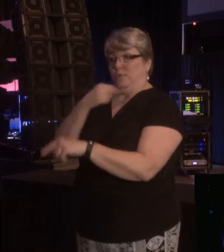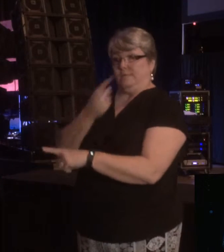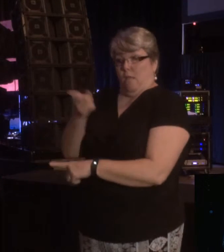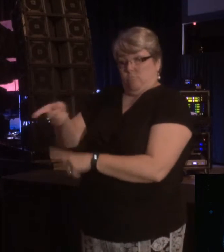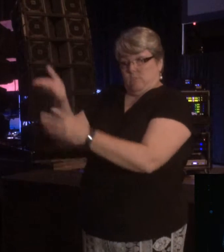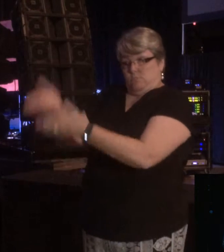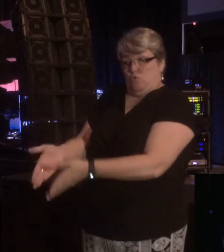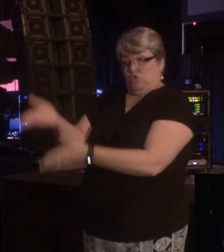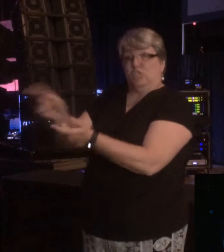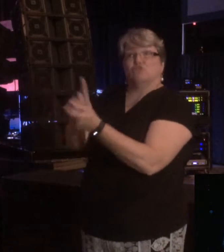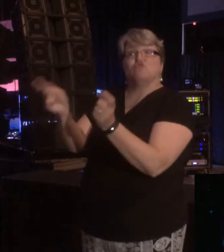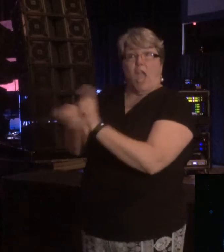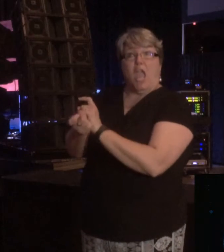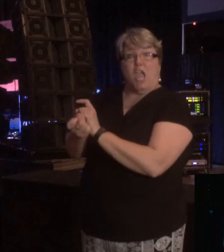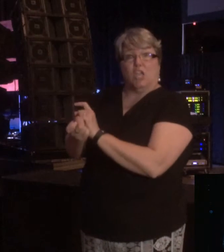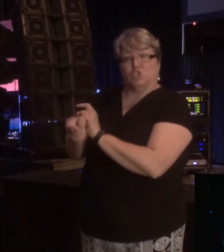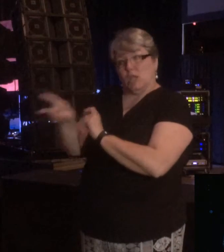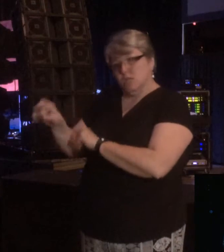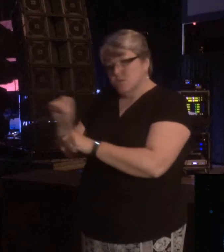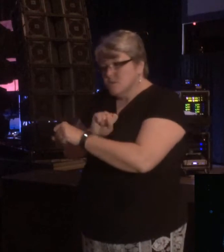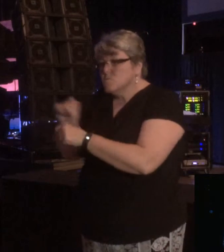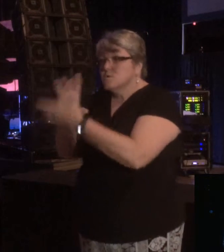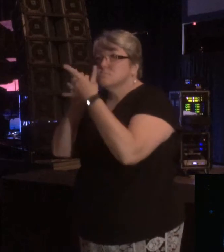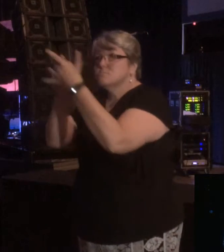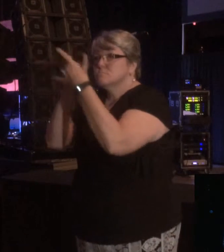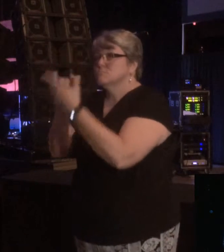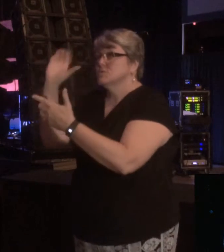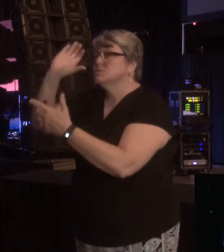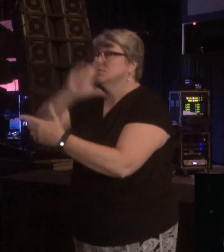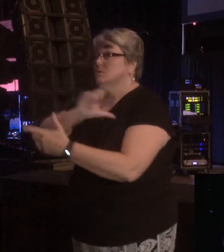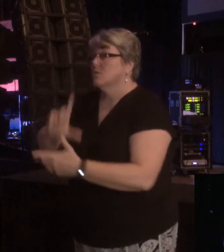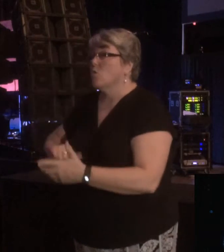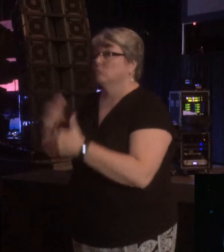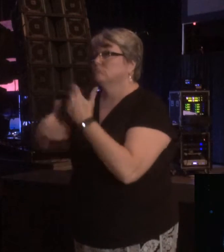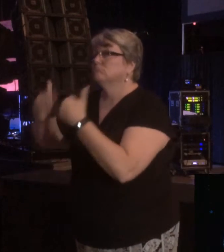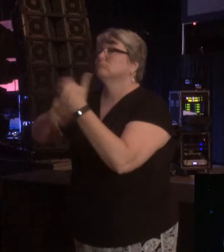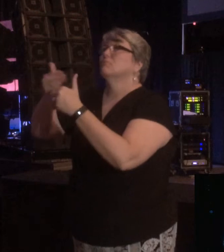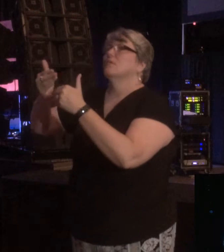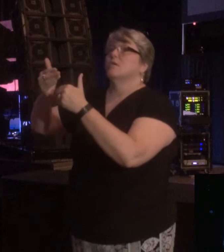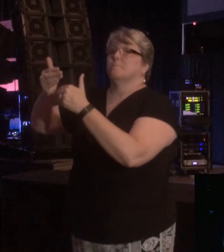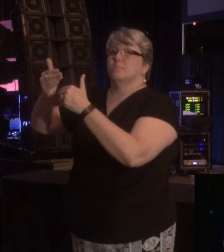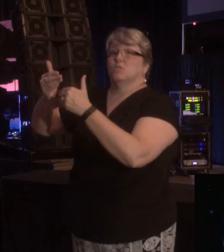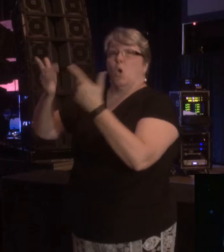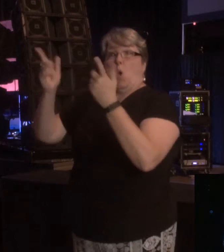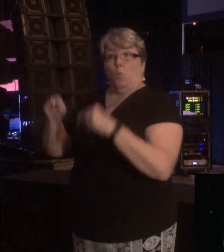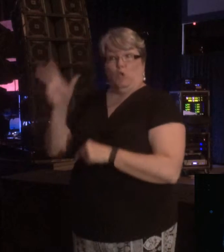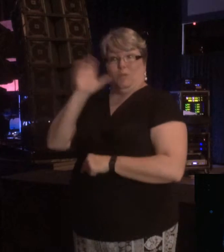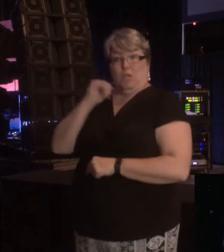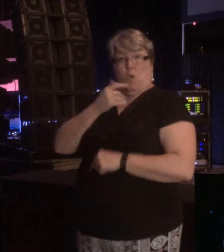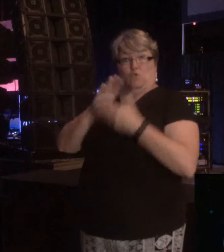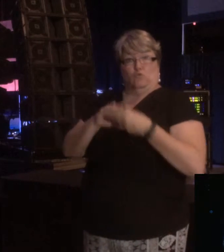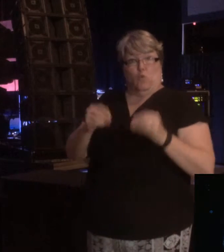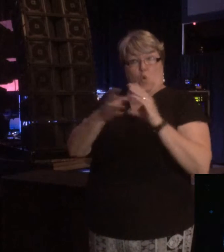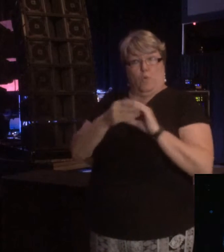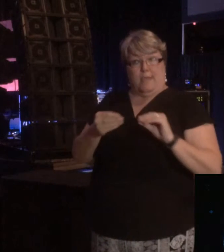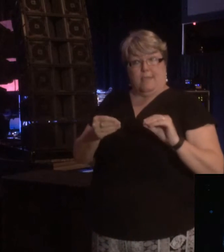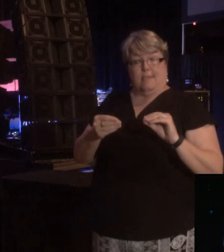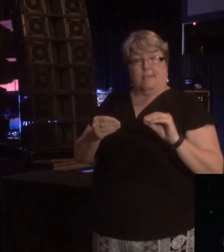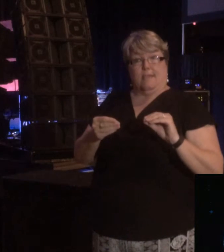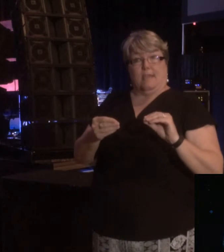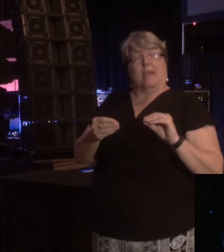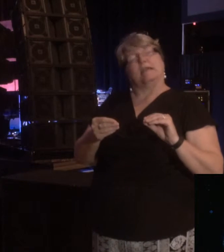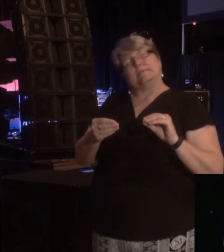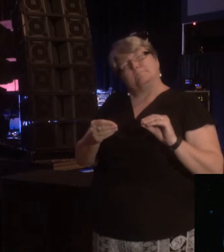Go Right" in my head because it does. No, I just want you to sing. That's the simplest answer to this question. I am not going to sing Rob